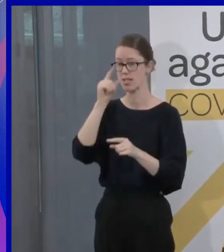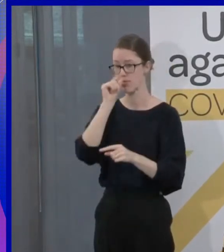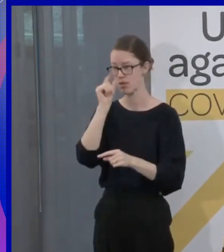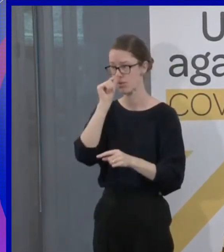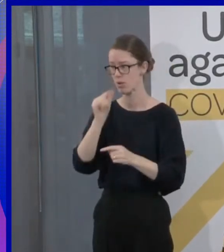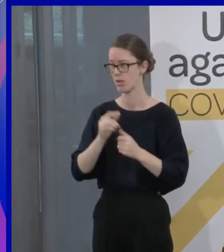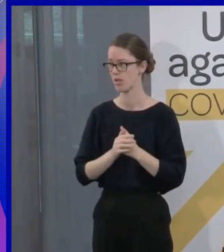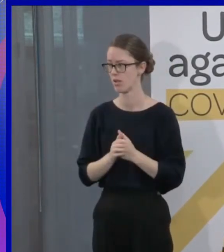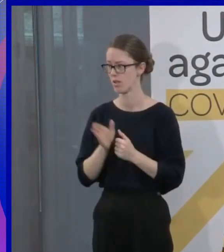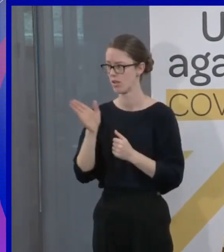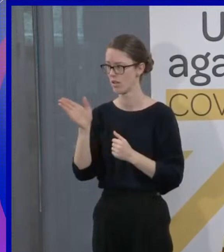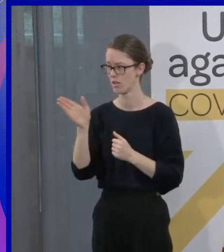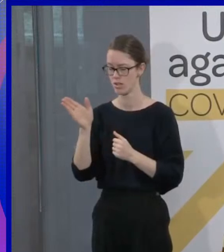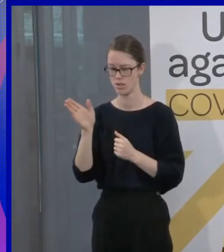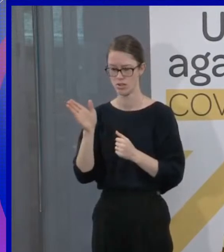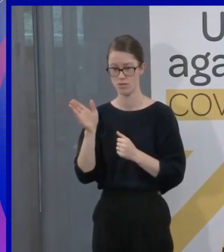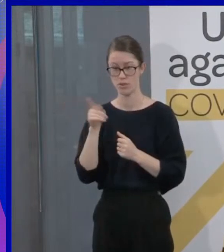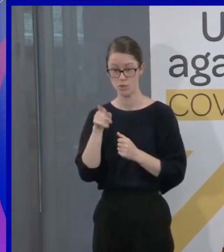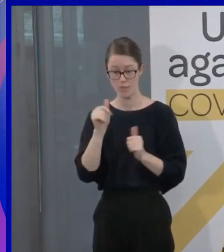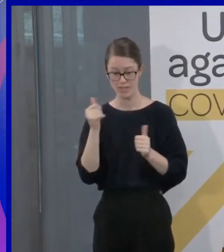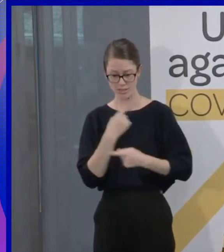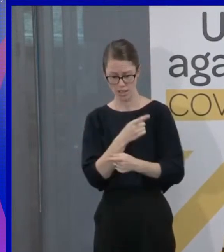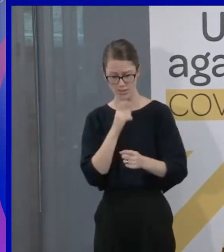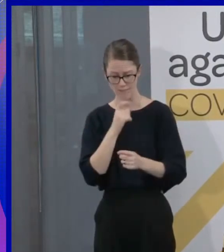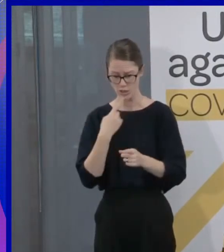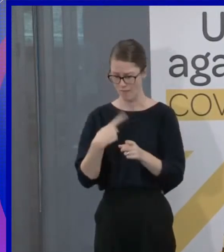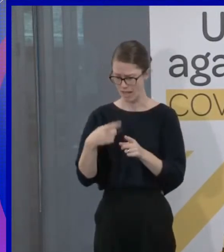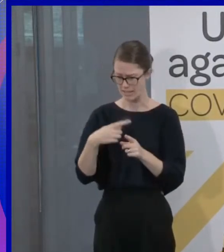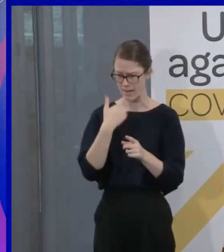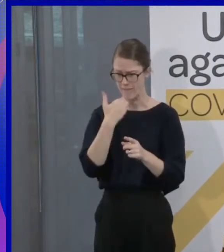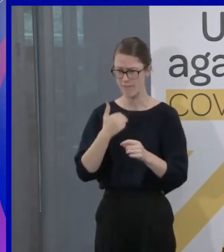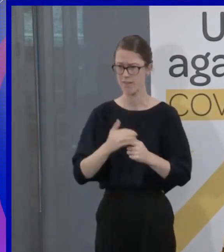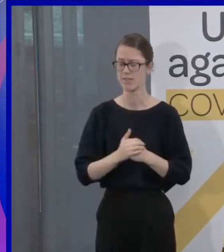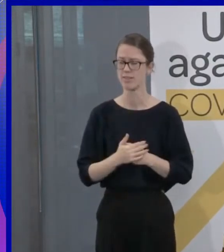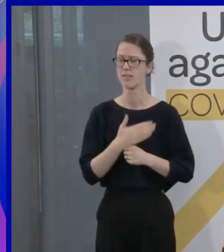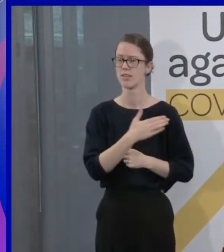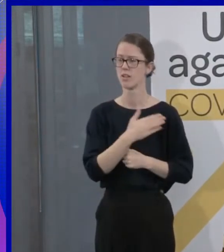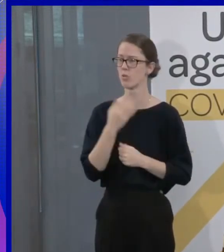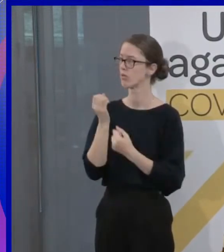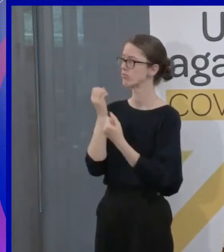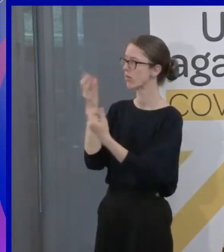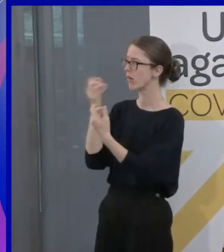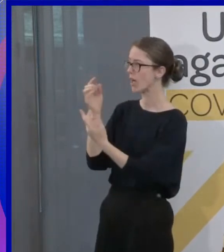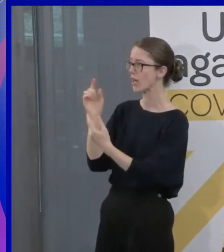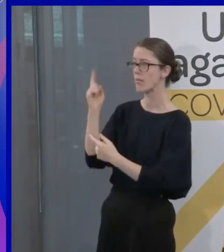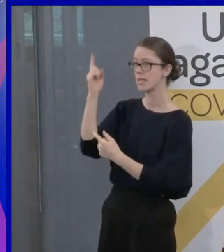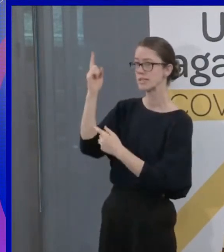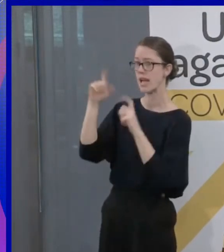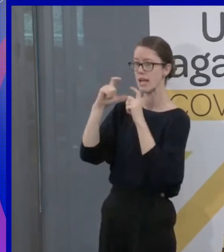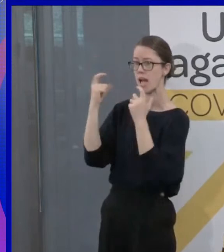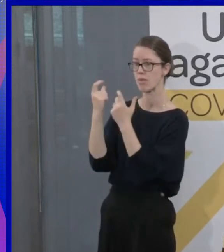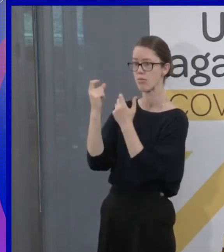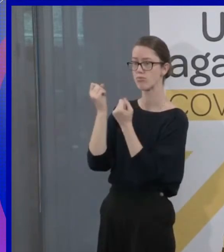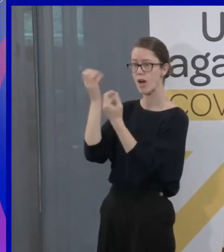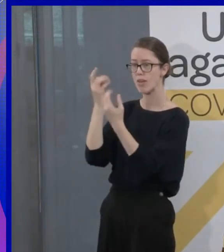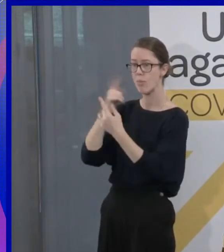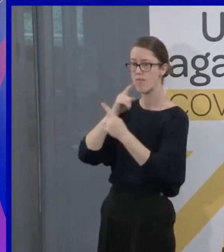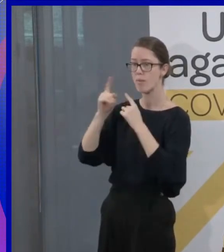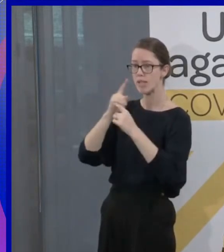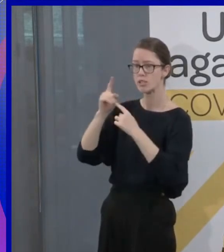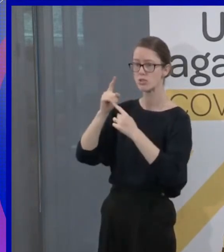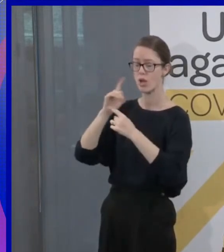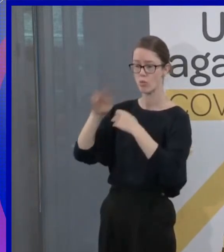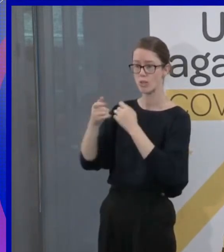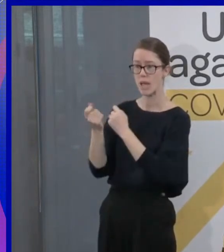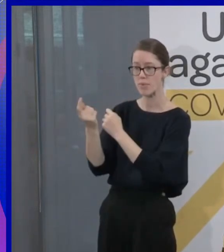you communicate that it wasn't happening? We were giving the Minister and Cabinet very regular updates on the extent of